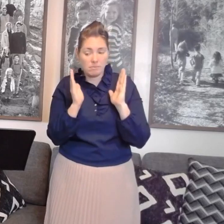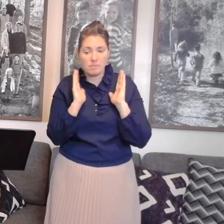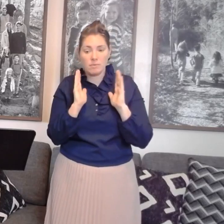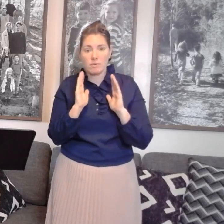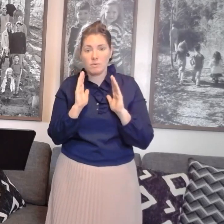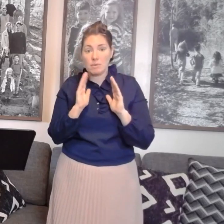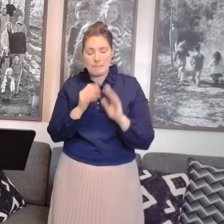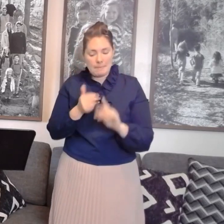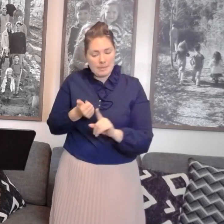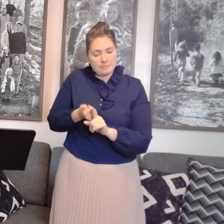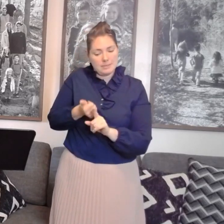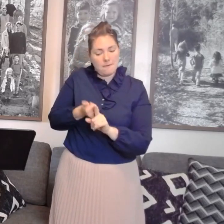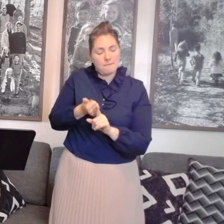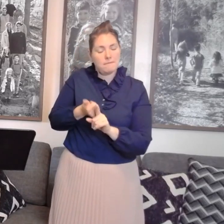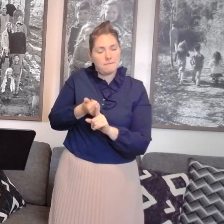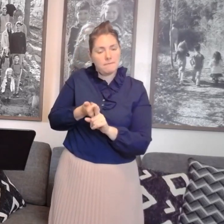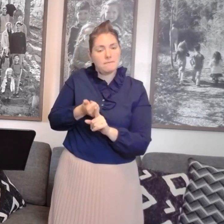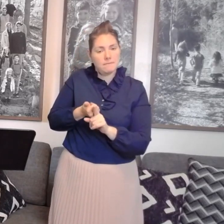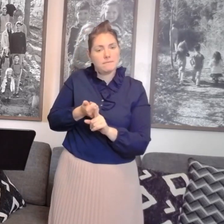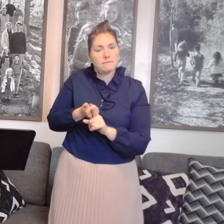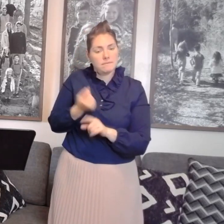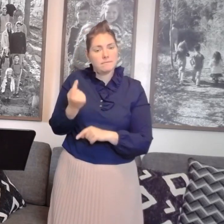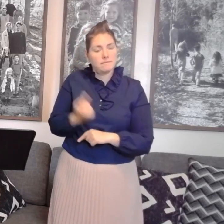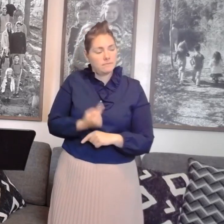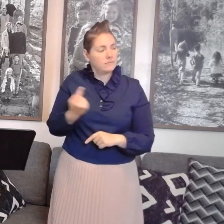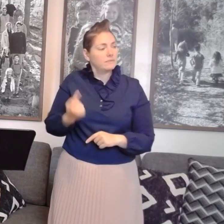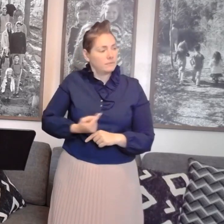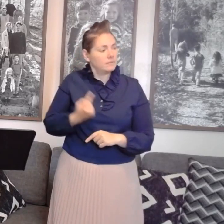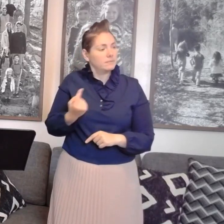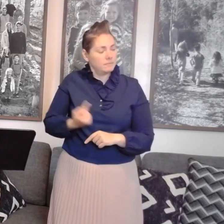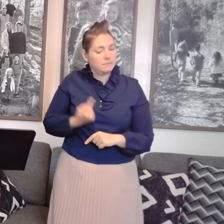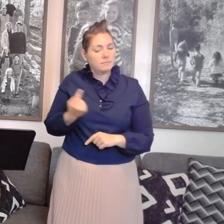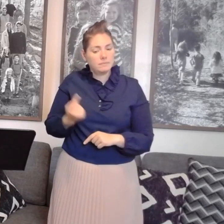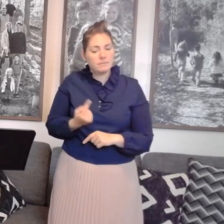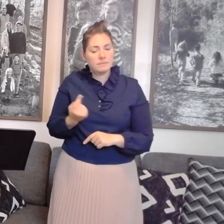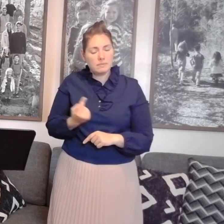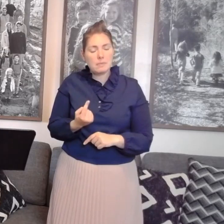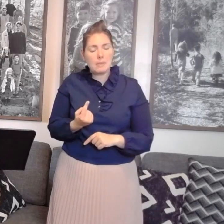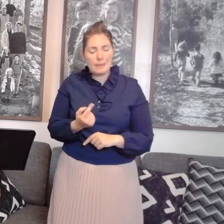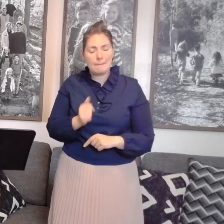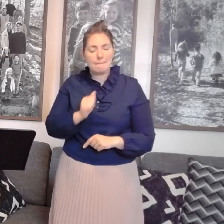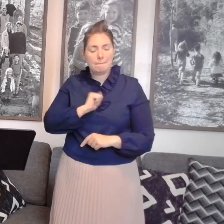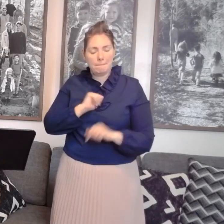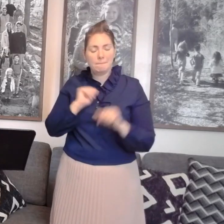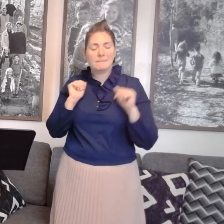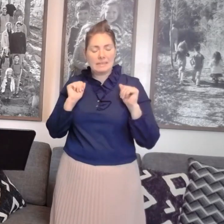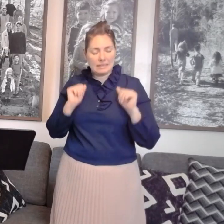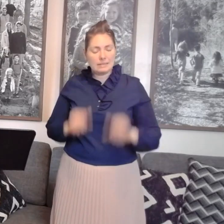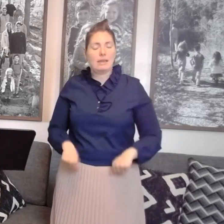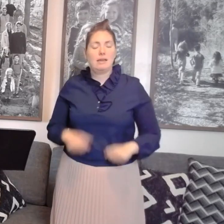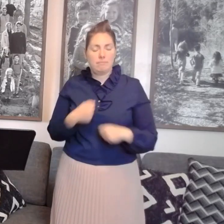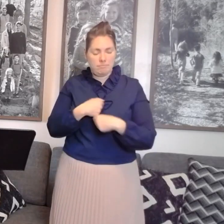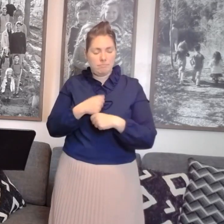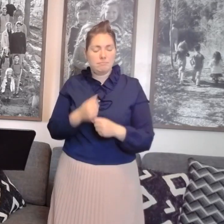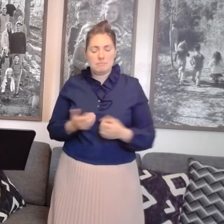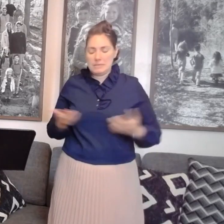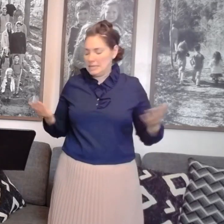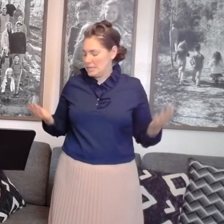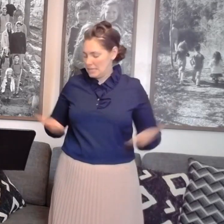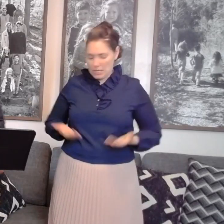All by himself, I can build God a